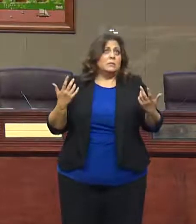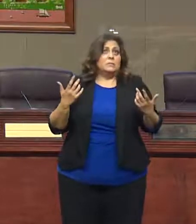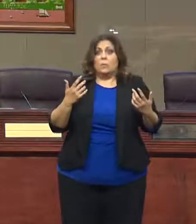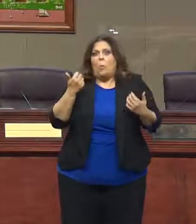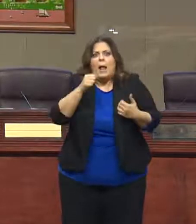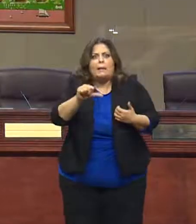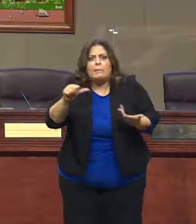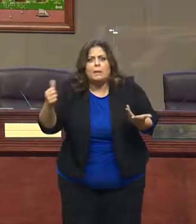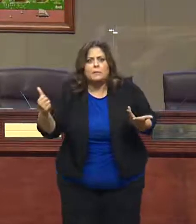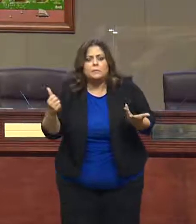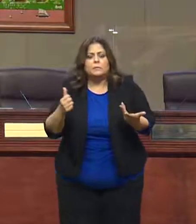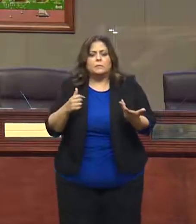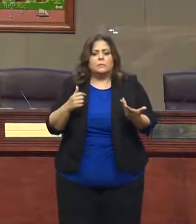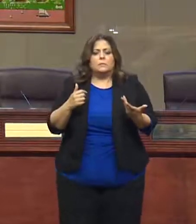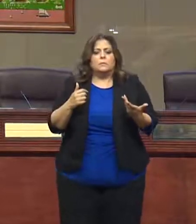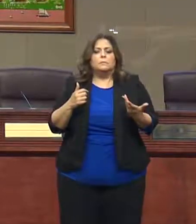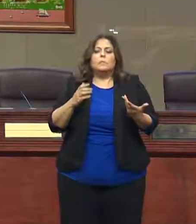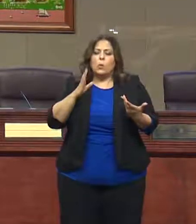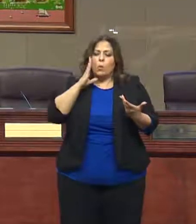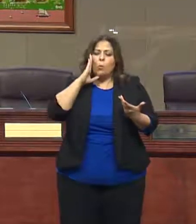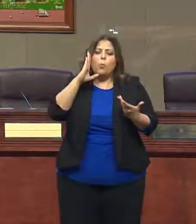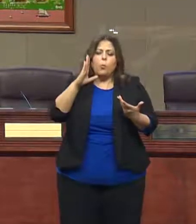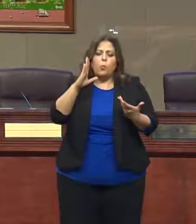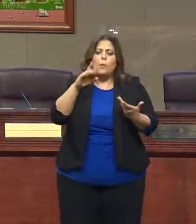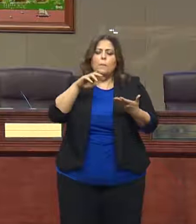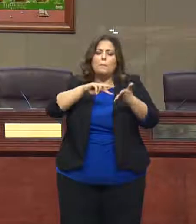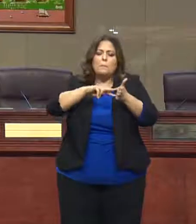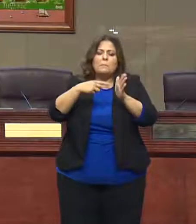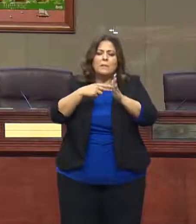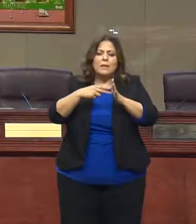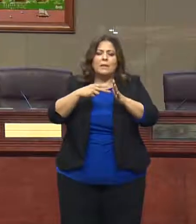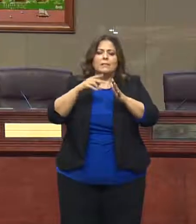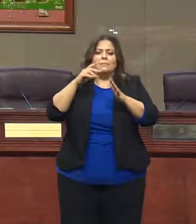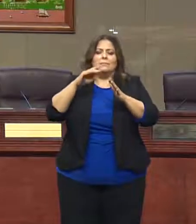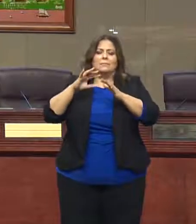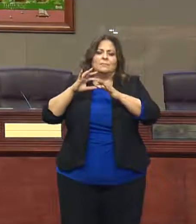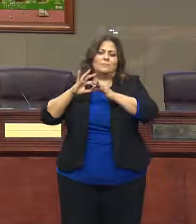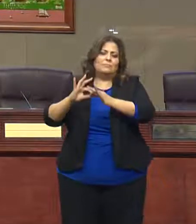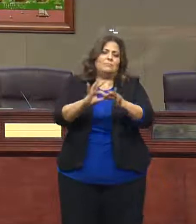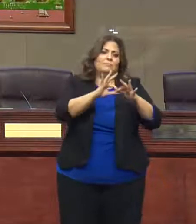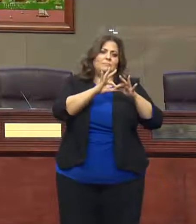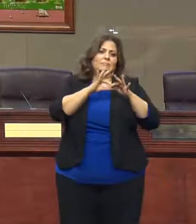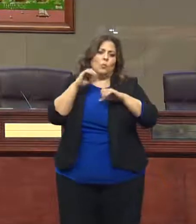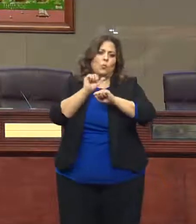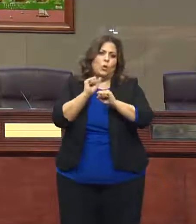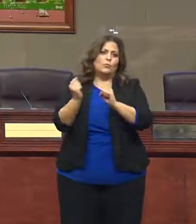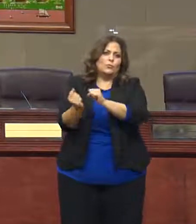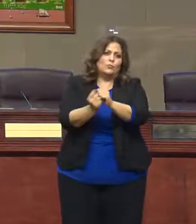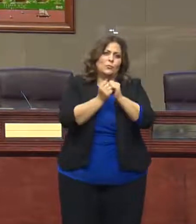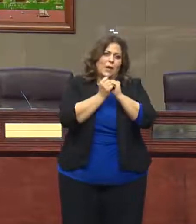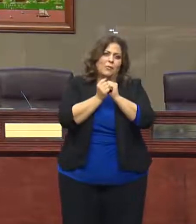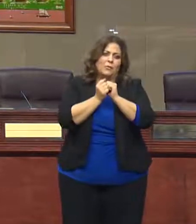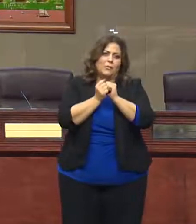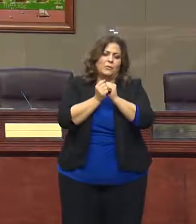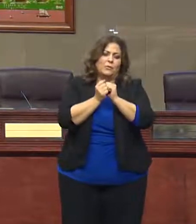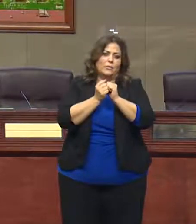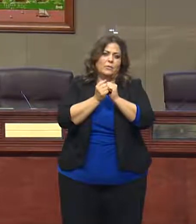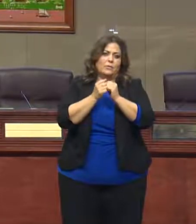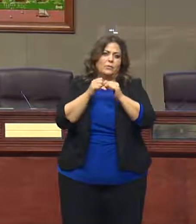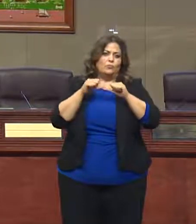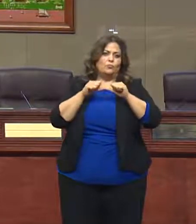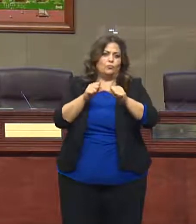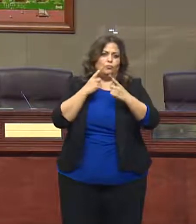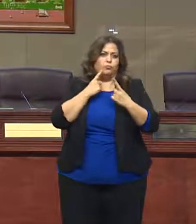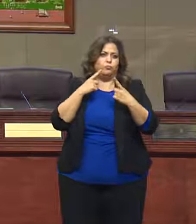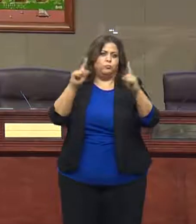it's going to require some collaboration, federal, state, and local, to make this happen. And I don't know that